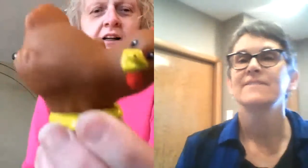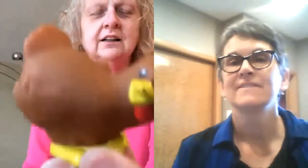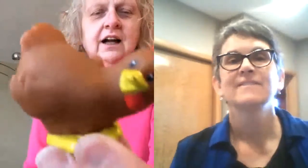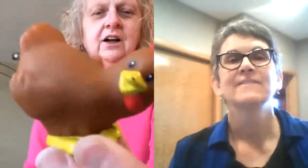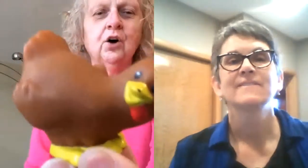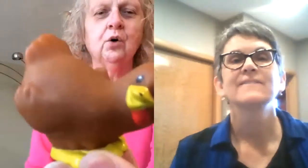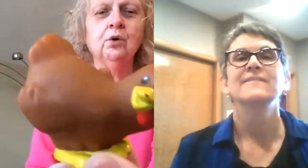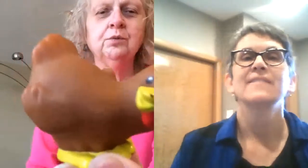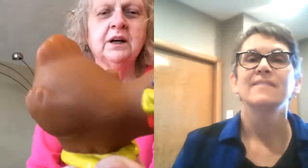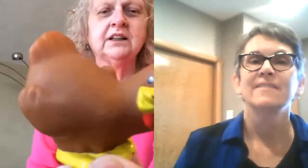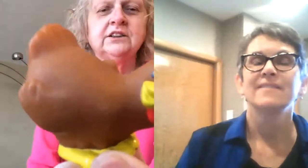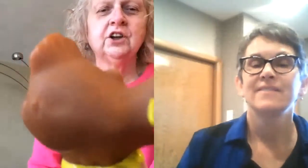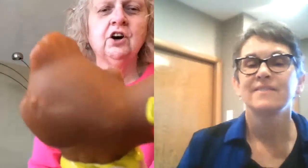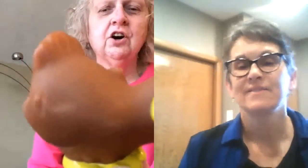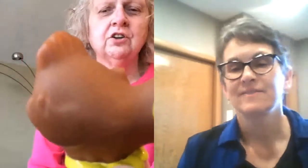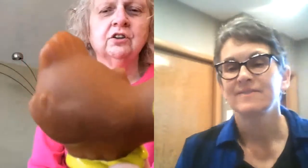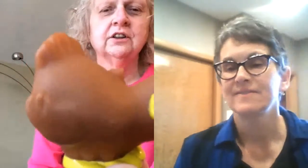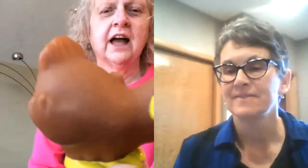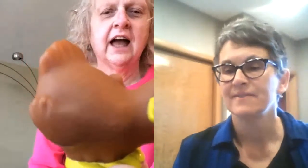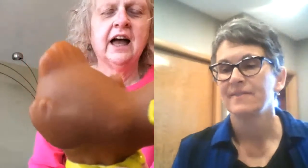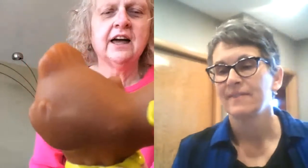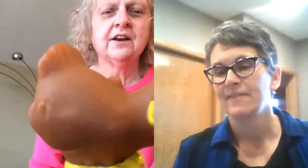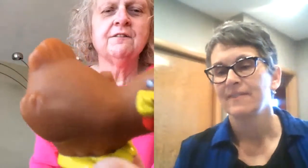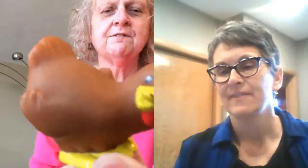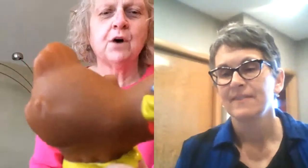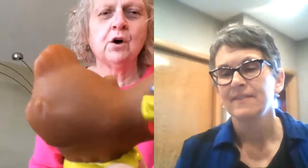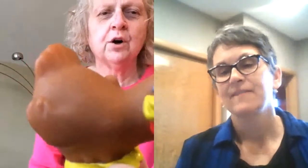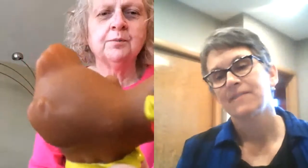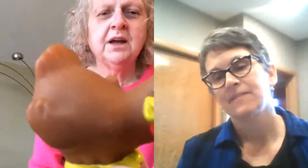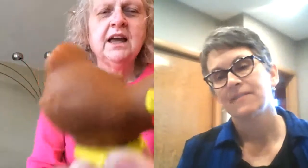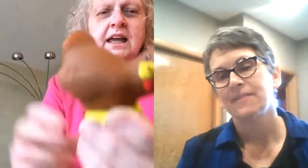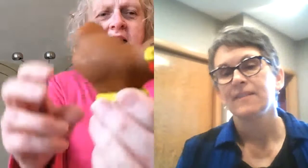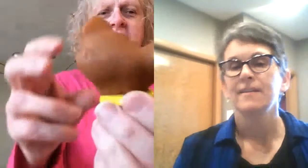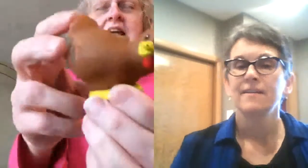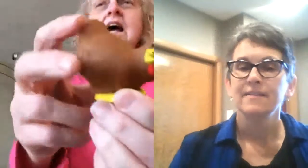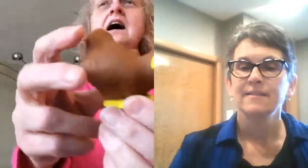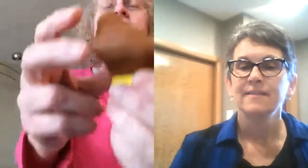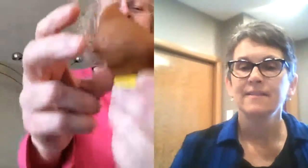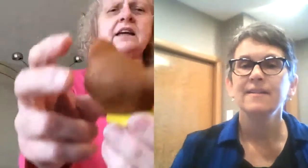a cluck, cluck. Old MacDonald had a farm,